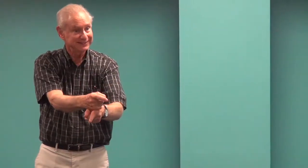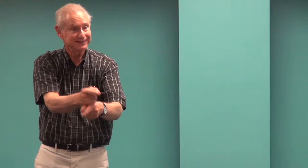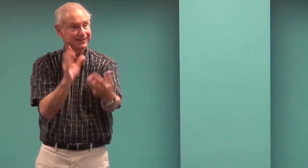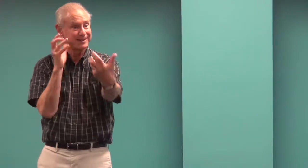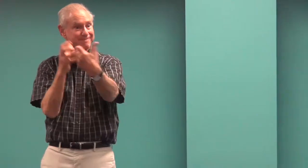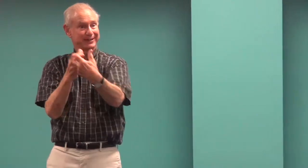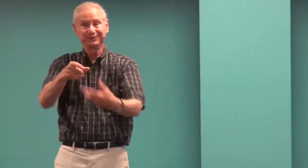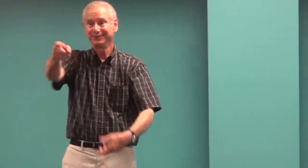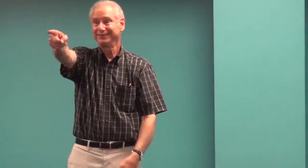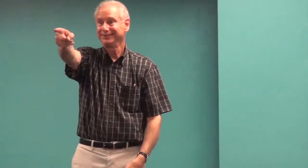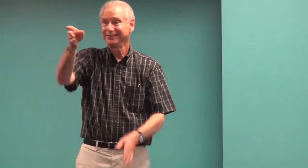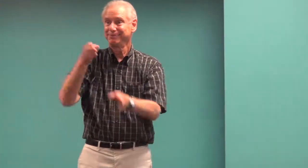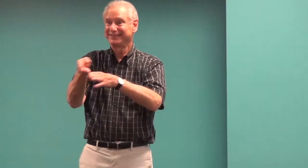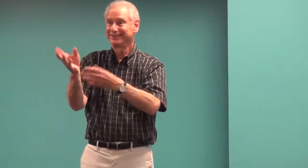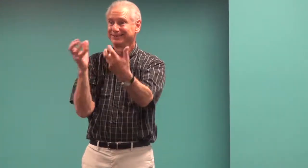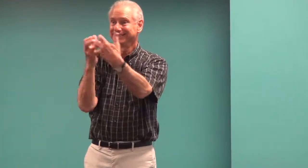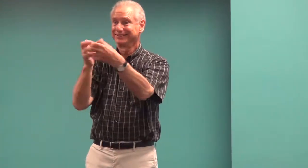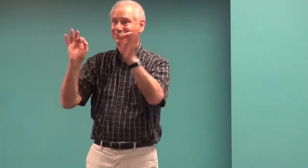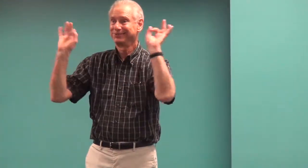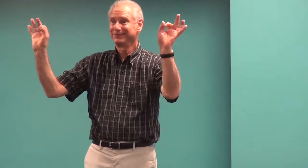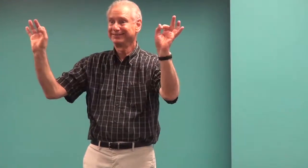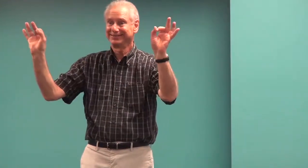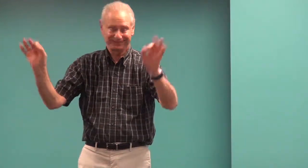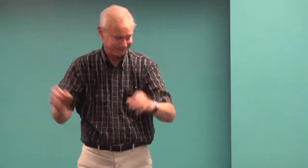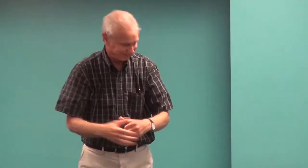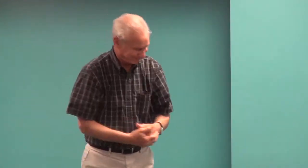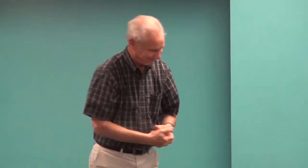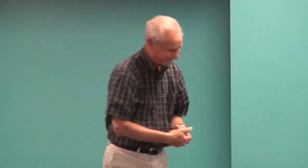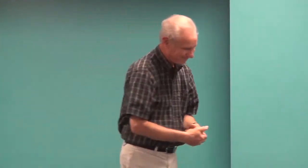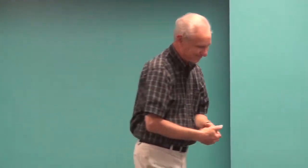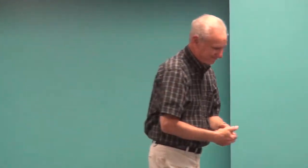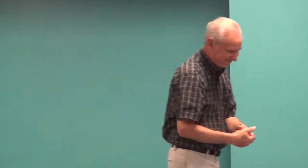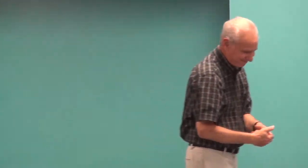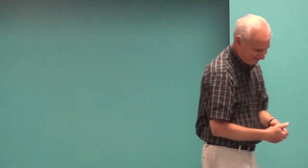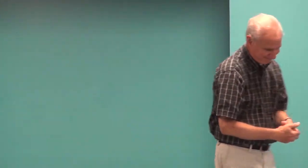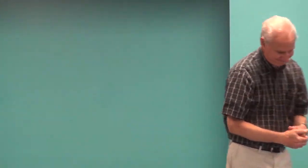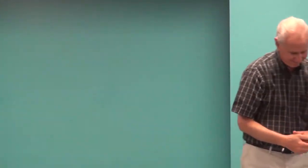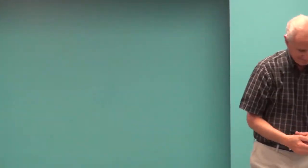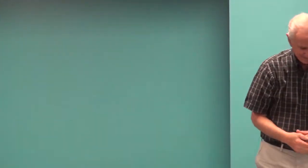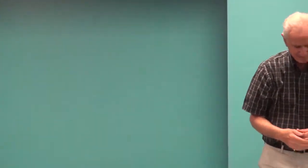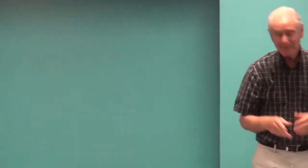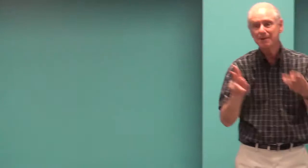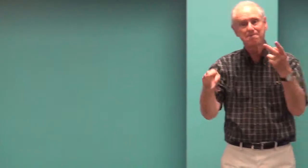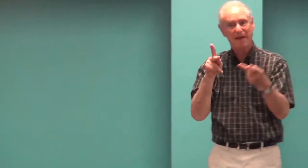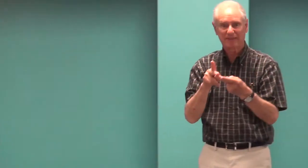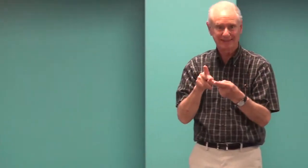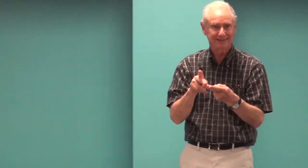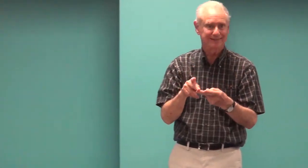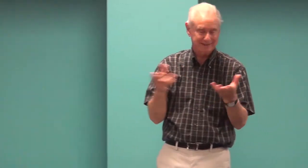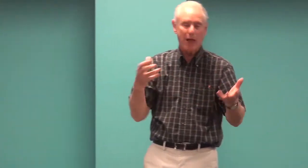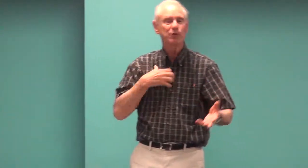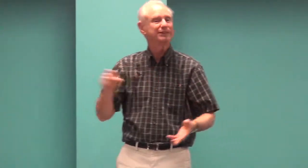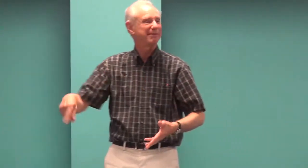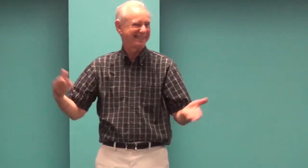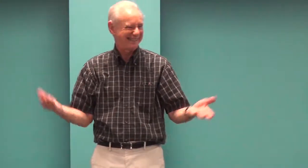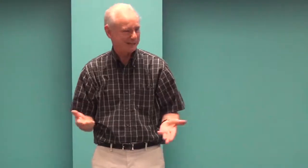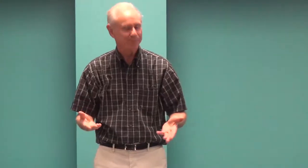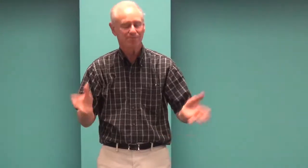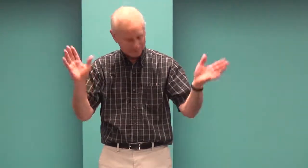Philosophy, right? Which is exactly what Tyler's major is. So it's,